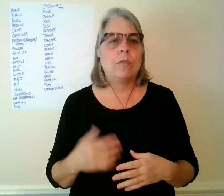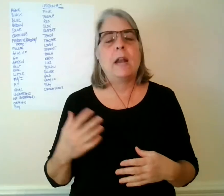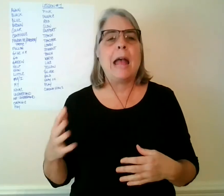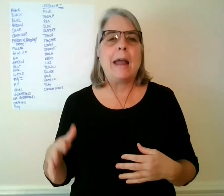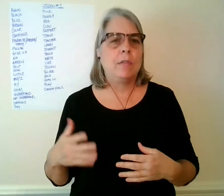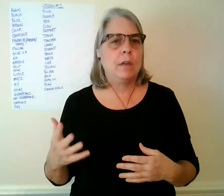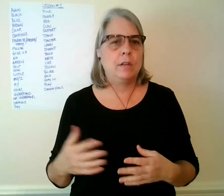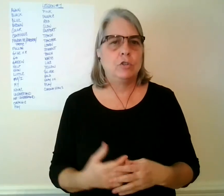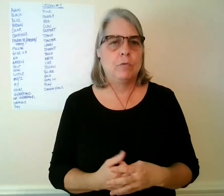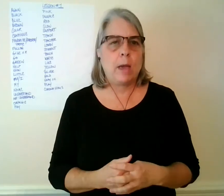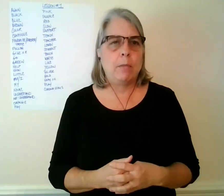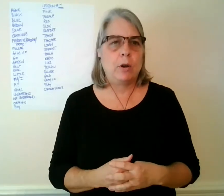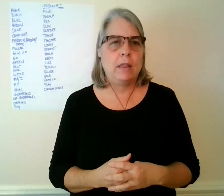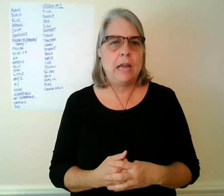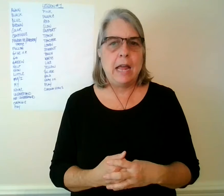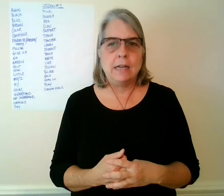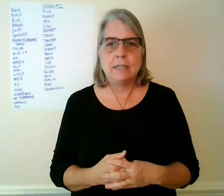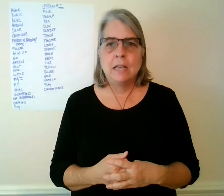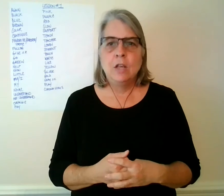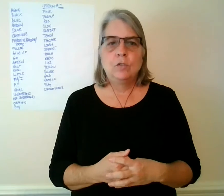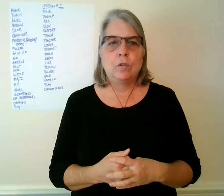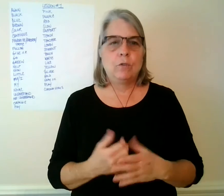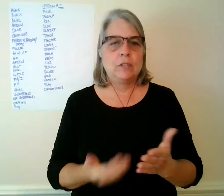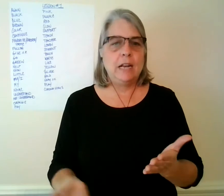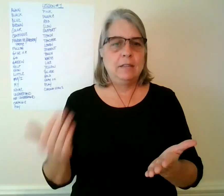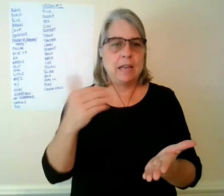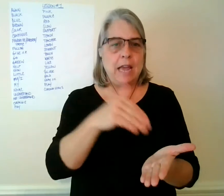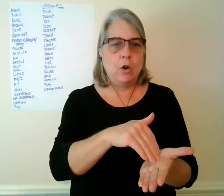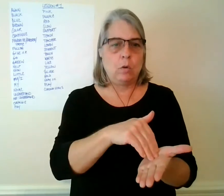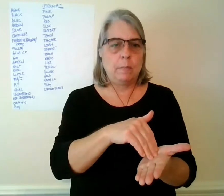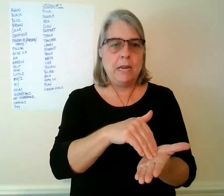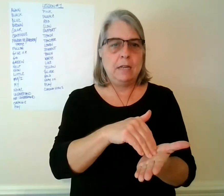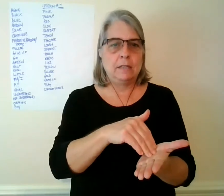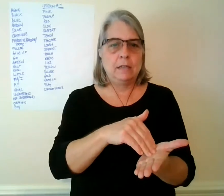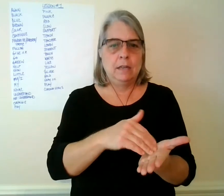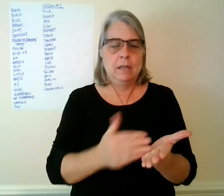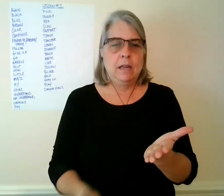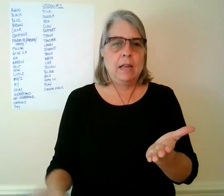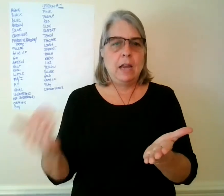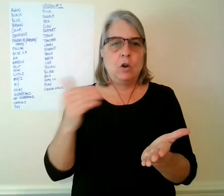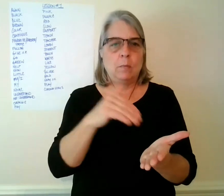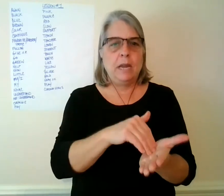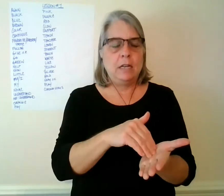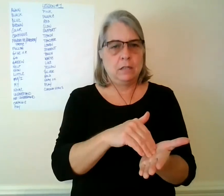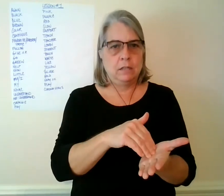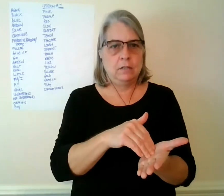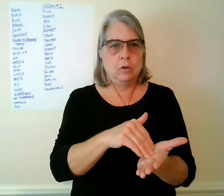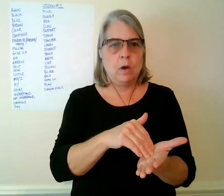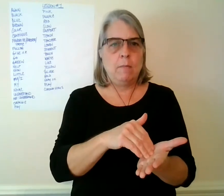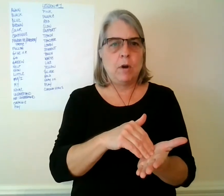and then I added the additional vocabulary at the end. So the first sign is again or repeat. Again or repeat. So I'm right